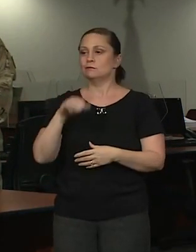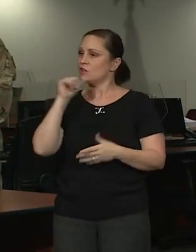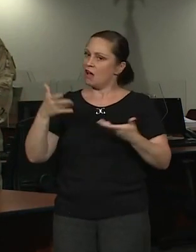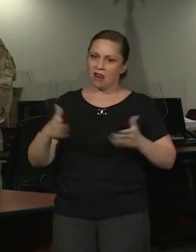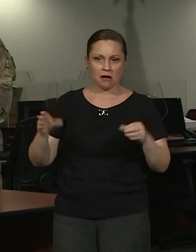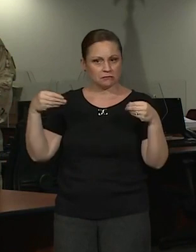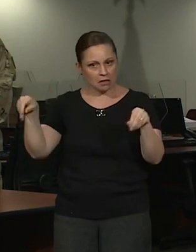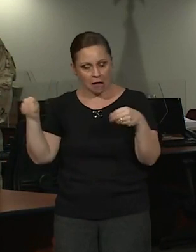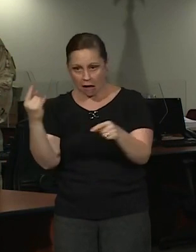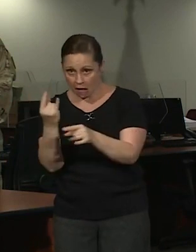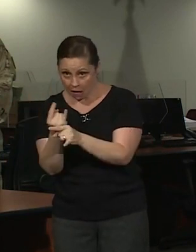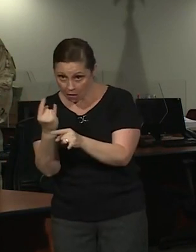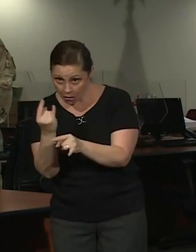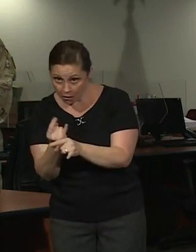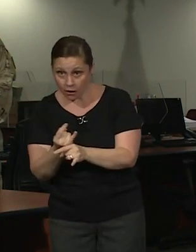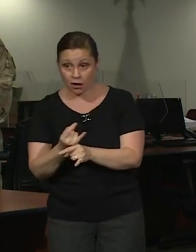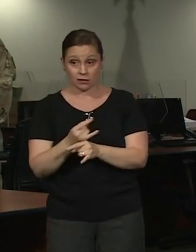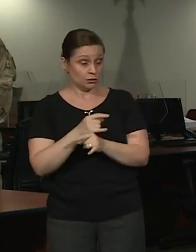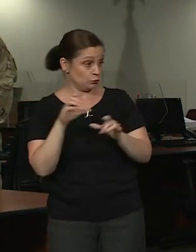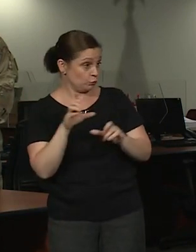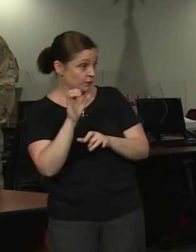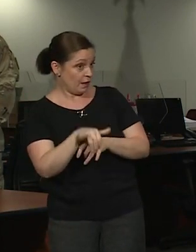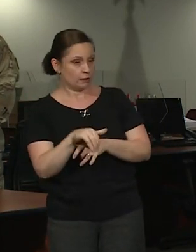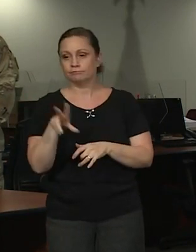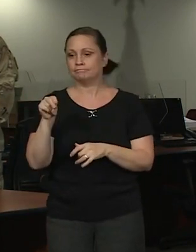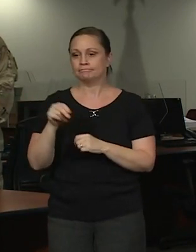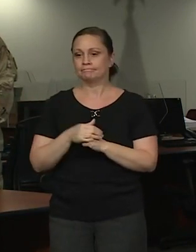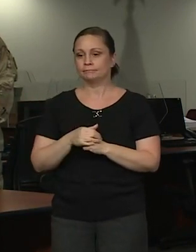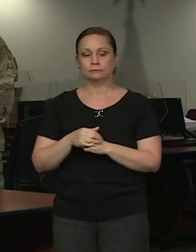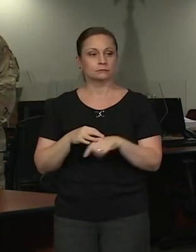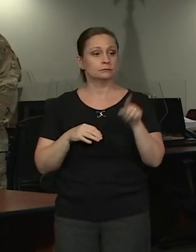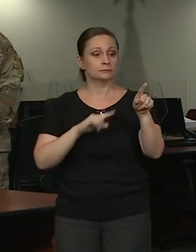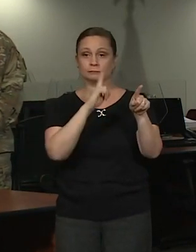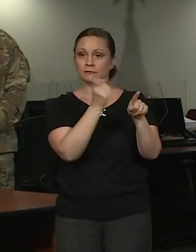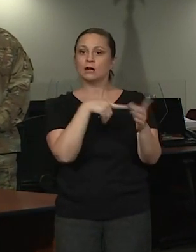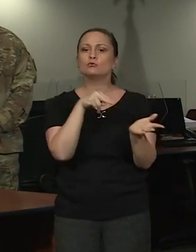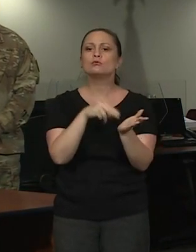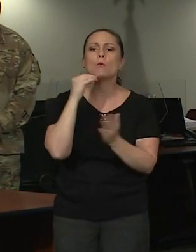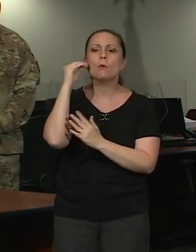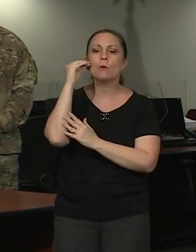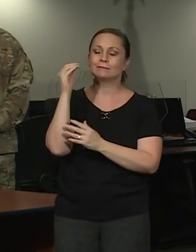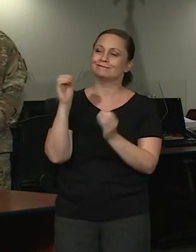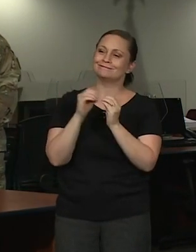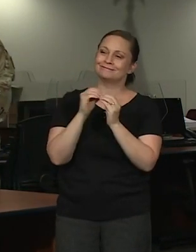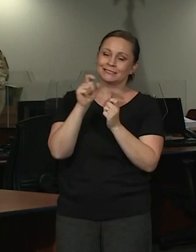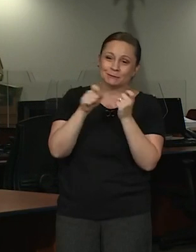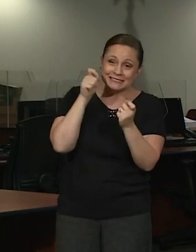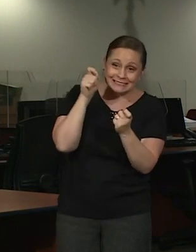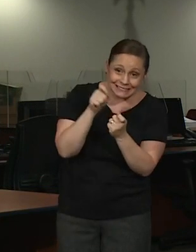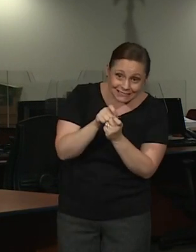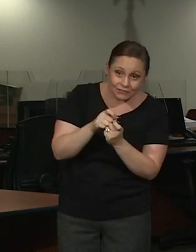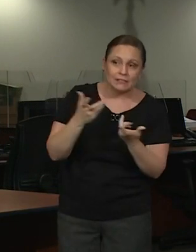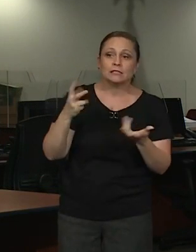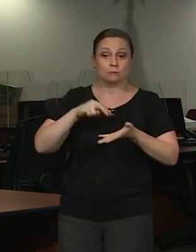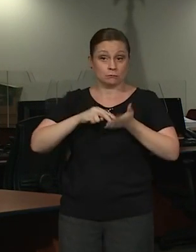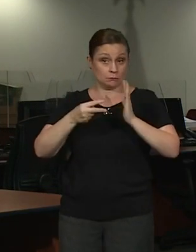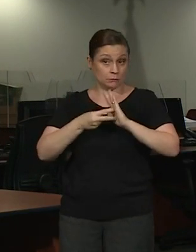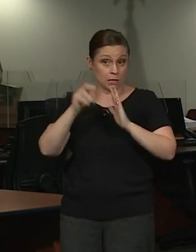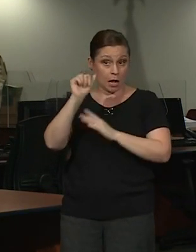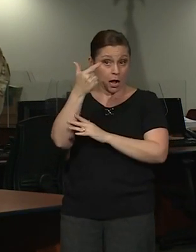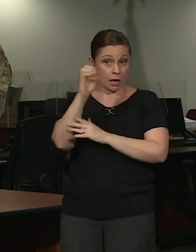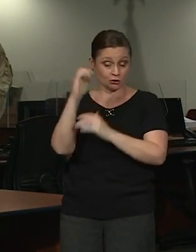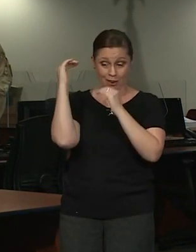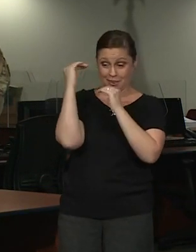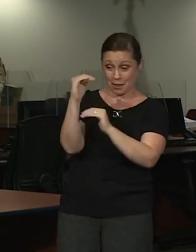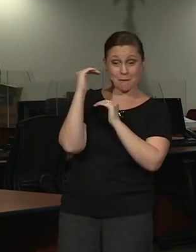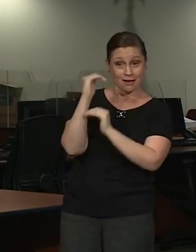We're not going to do that. Yes. Nursing homes, can you be more specific? Are you going to set like an age limit